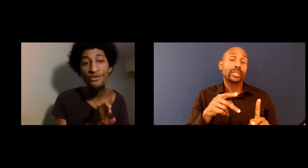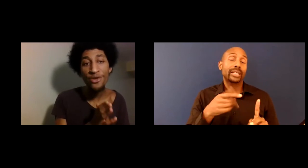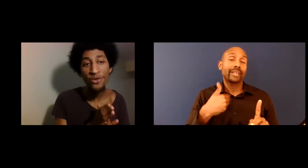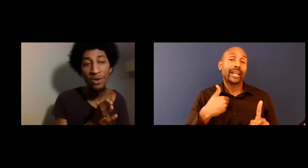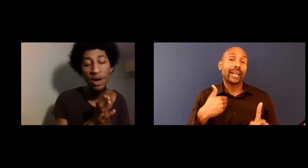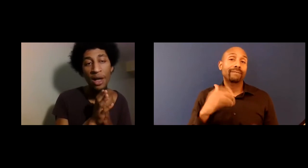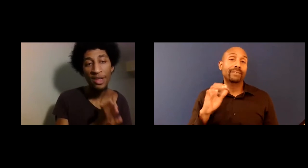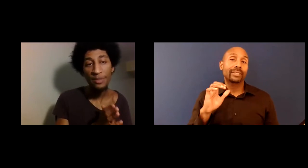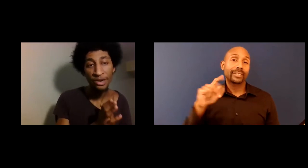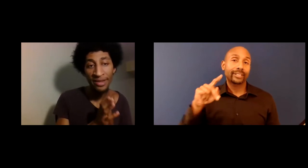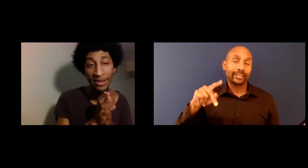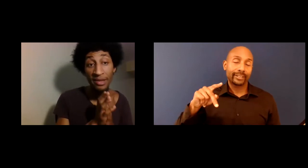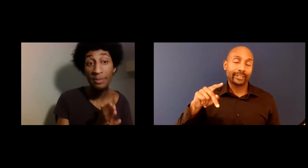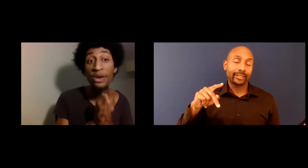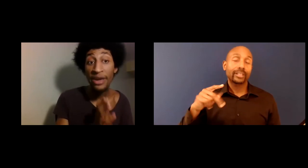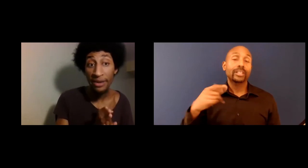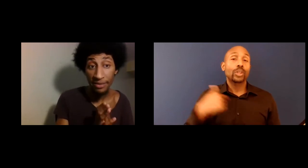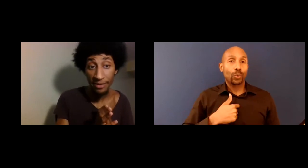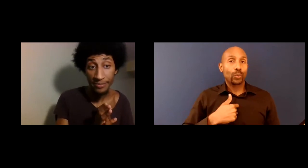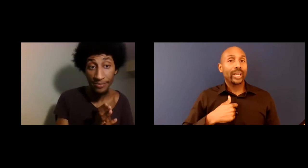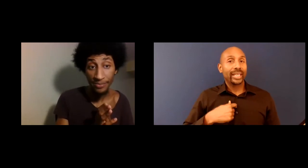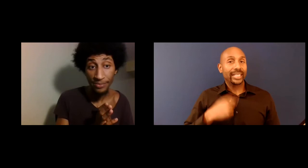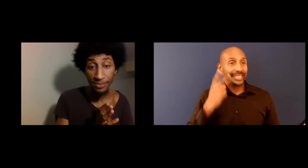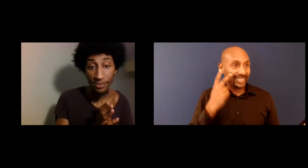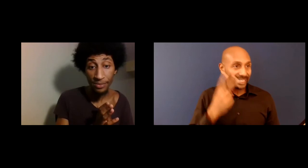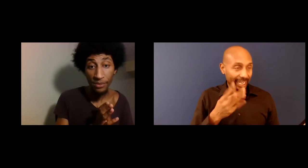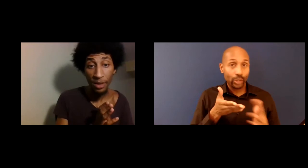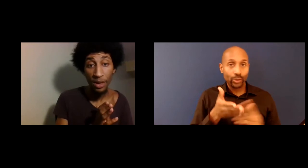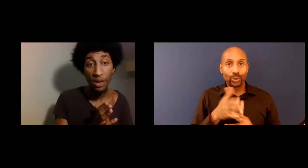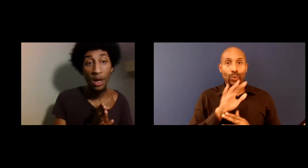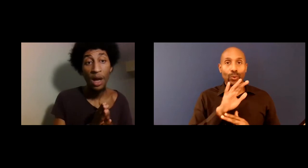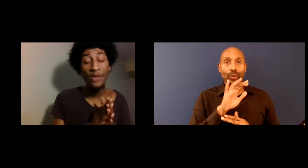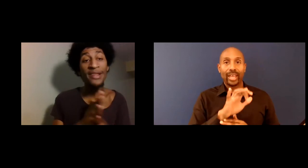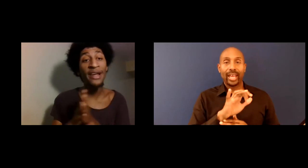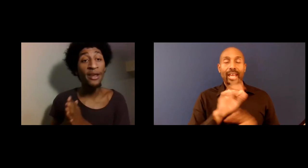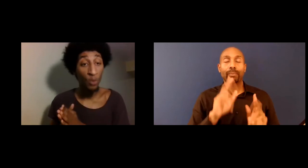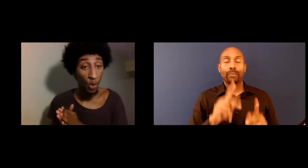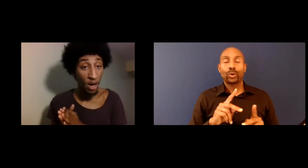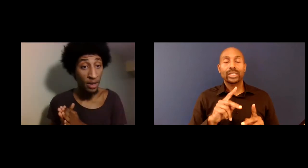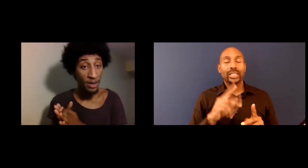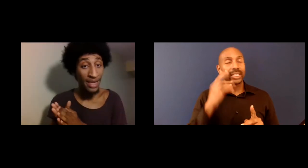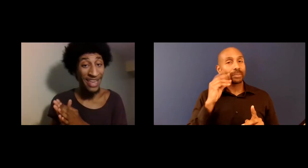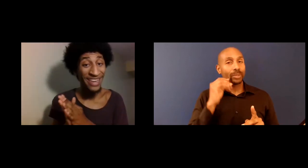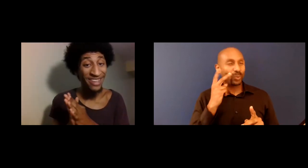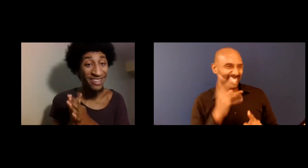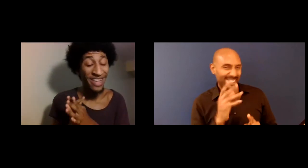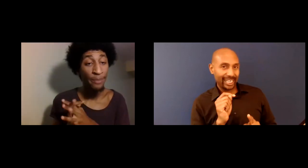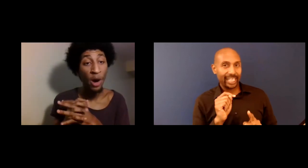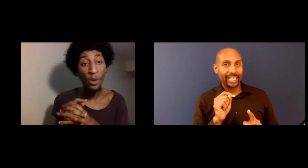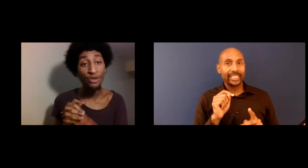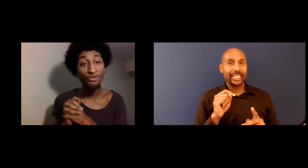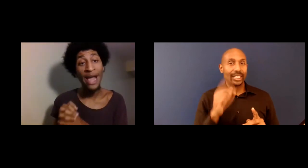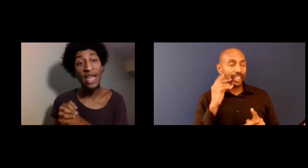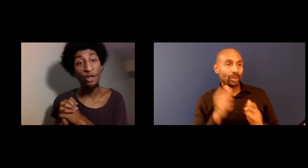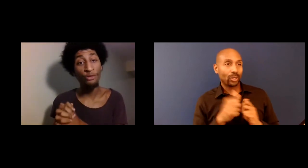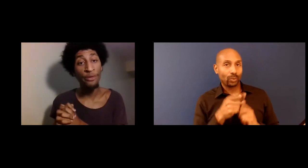taken through this person's experience. The second one is a poet writing